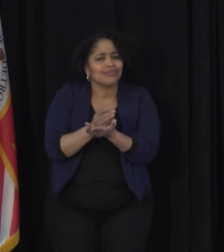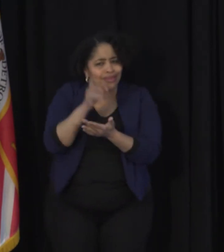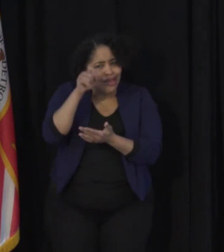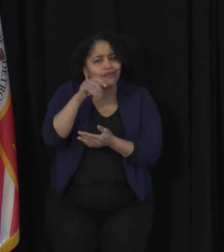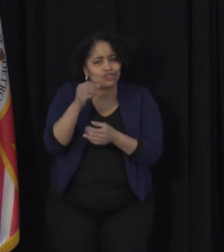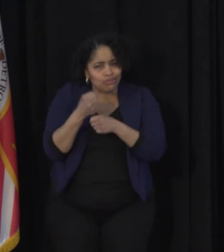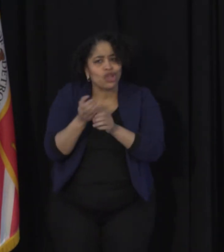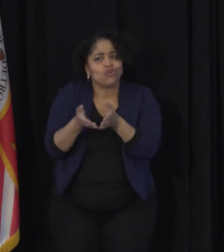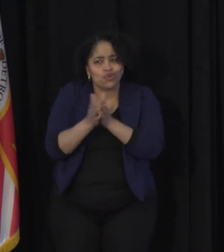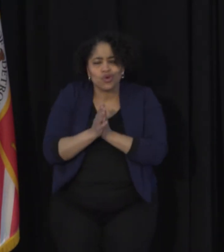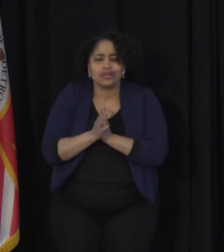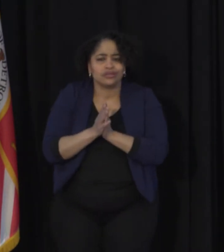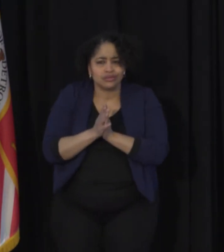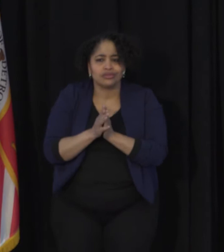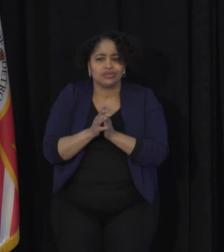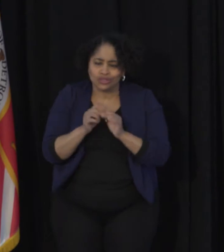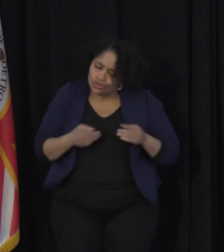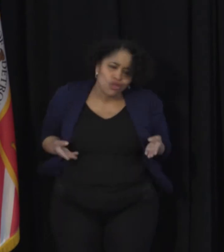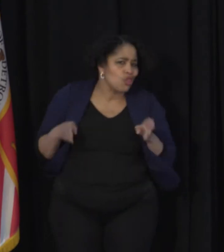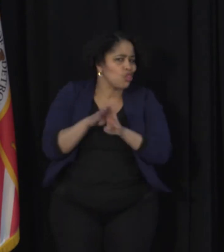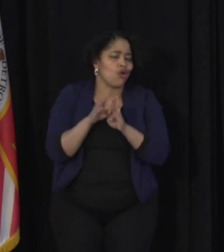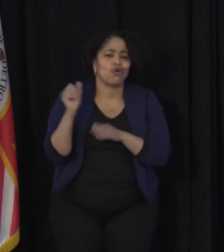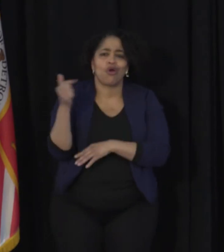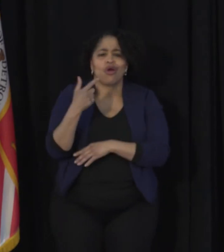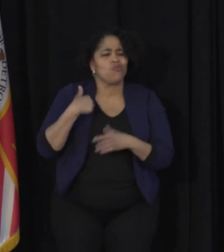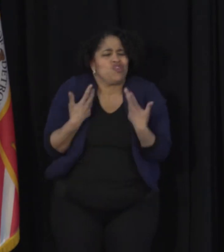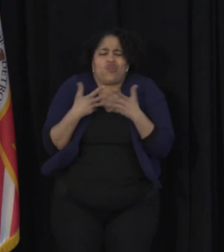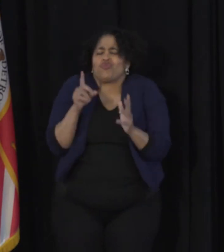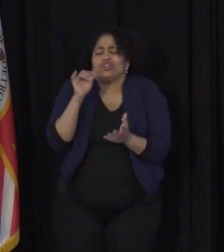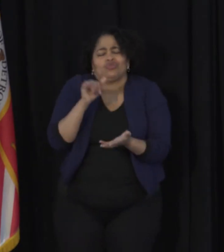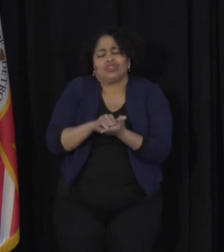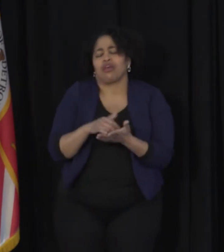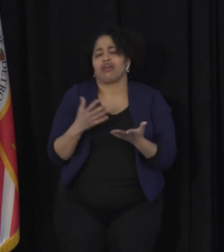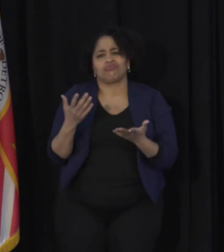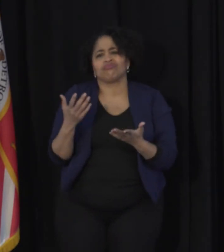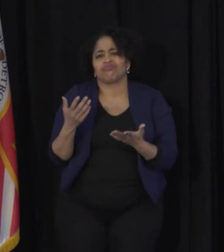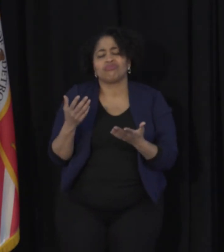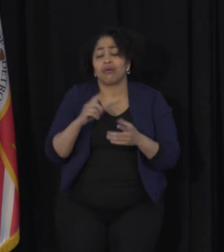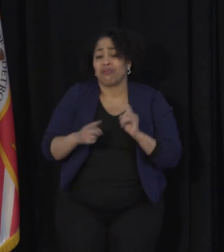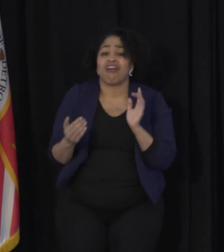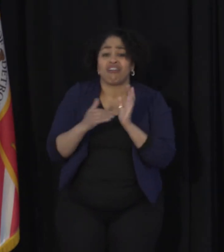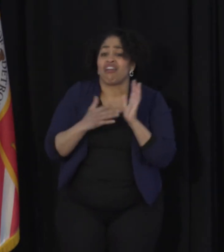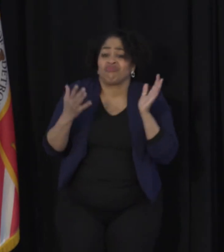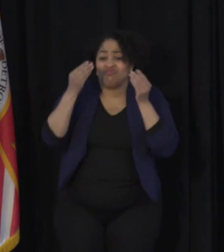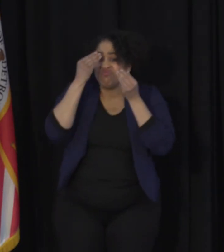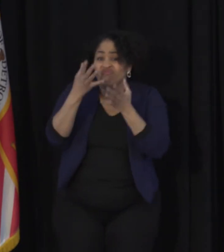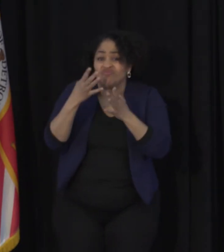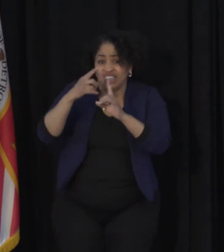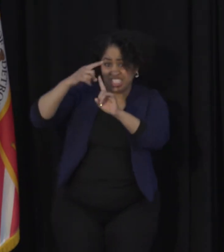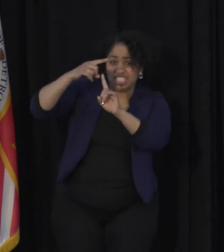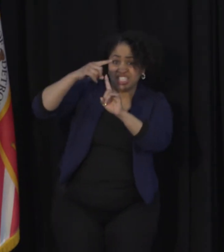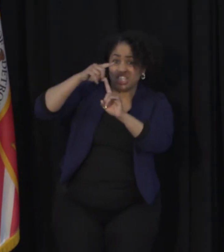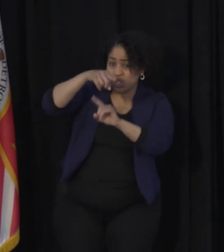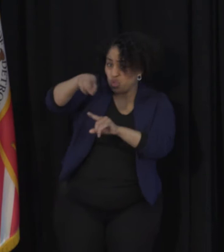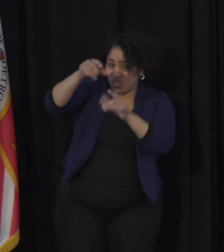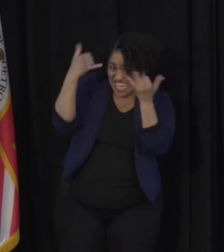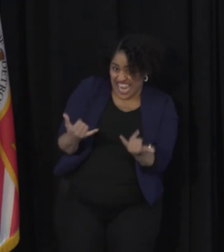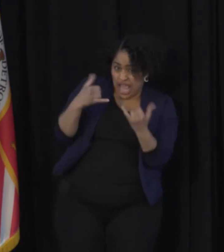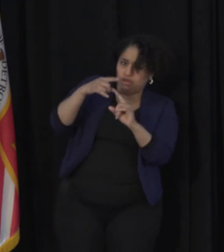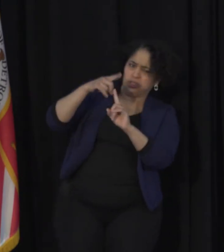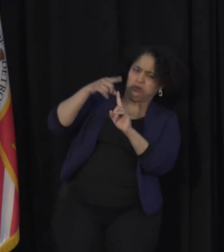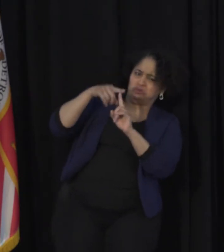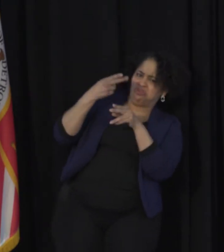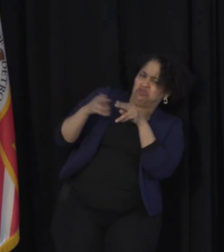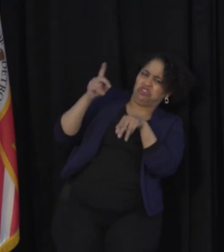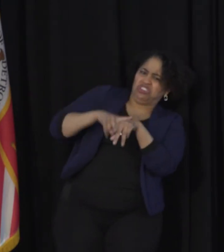that request, something that, again, that we certainly hope to not have to do, but again, a temporary sacrifice